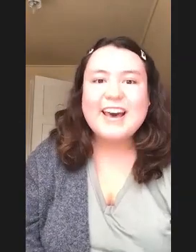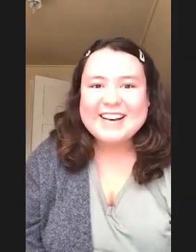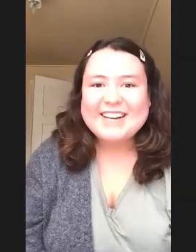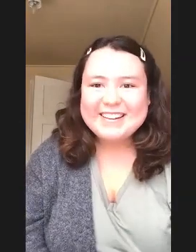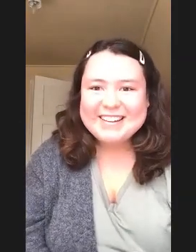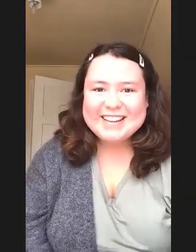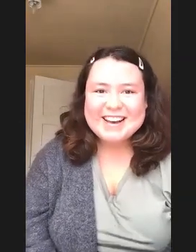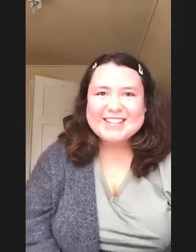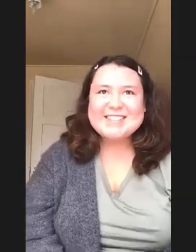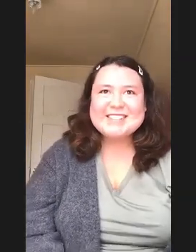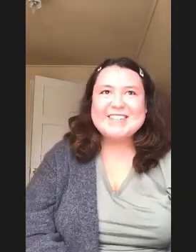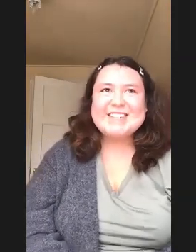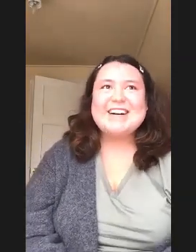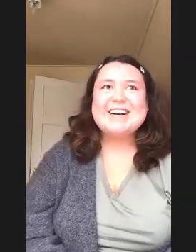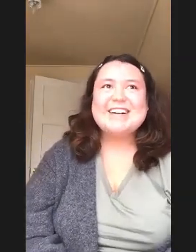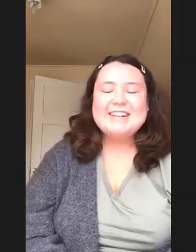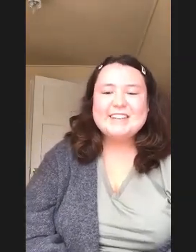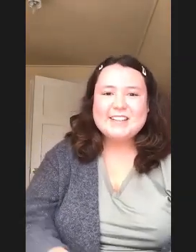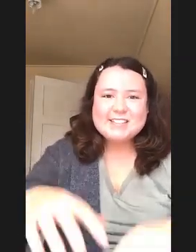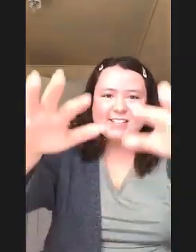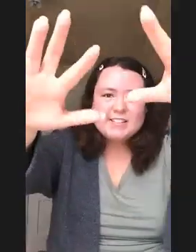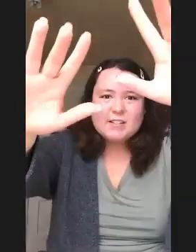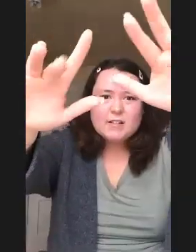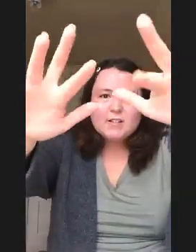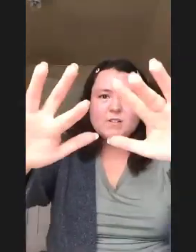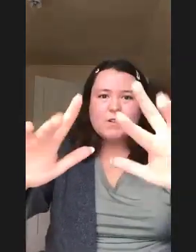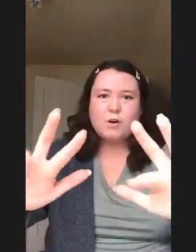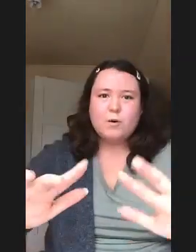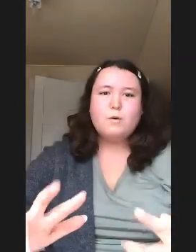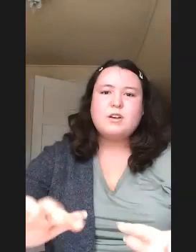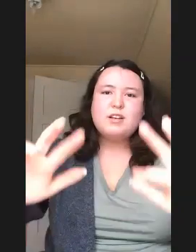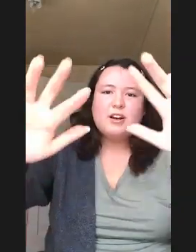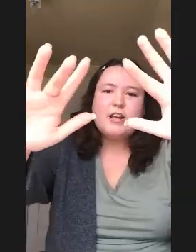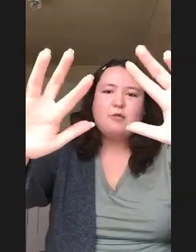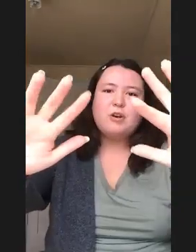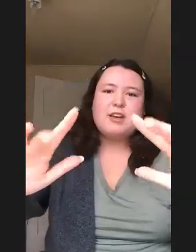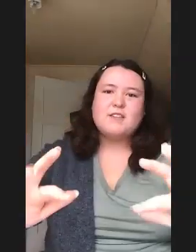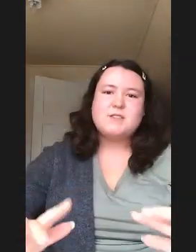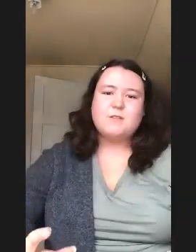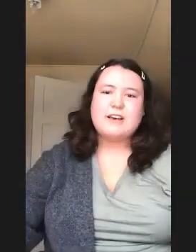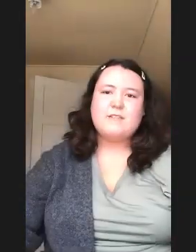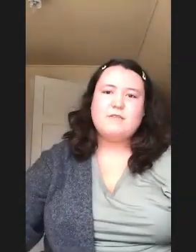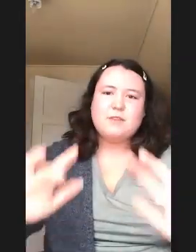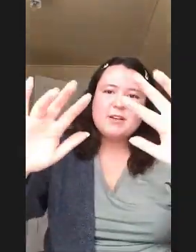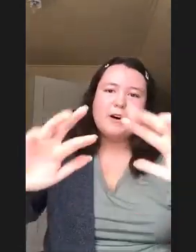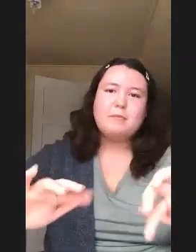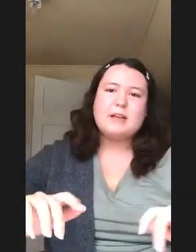Yeah. Yeah. Yeah. So this is snow. You're kind of bringing the snow down from the top, and